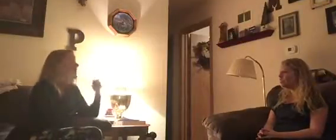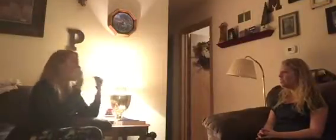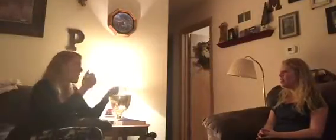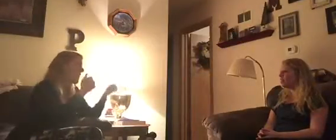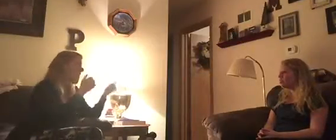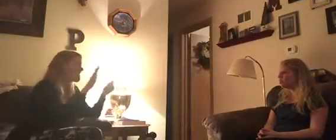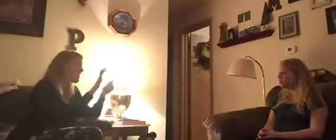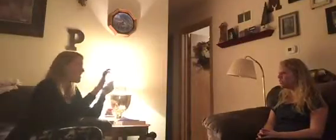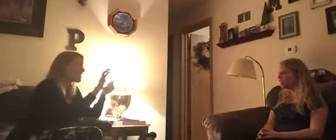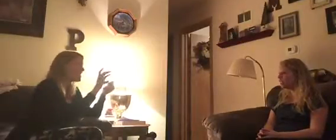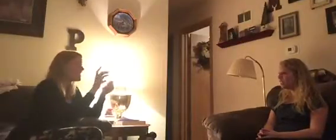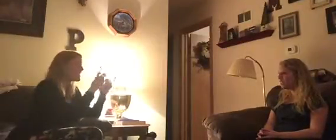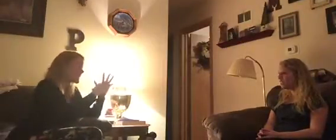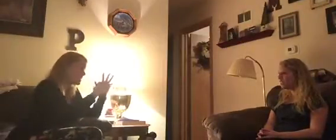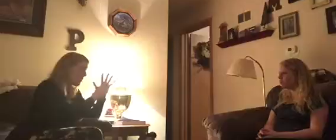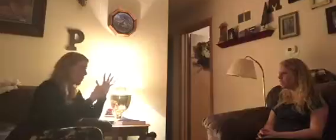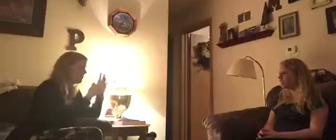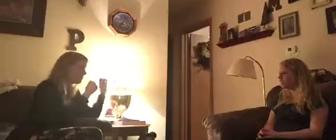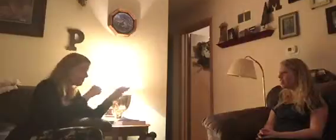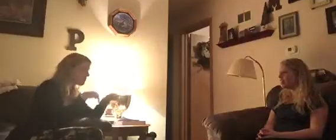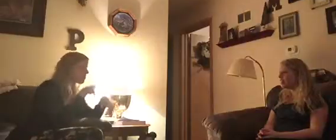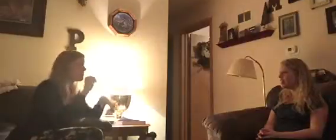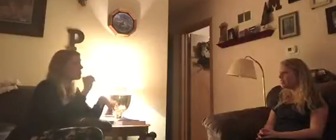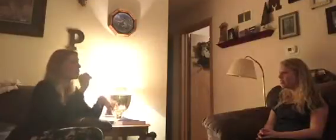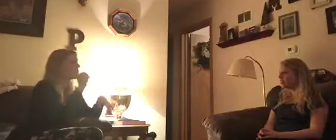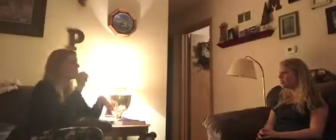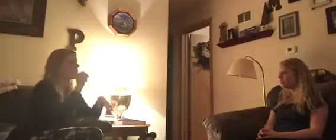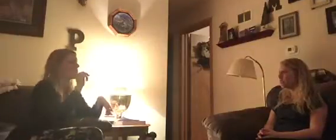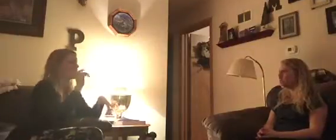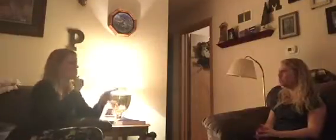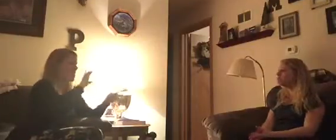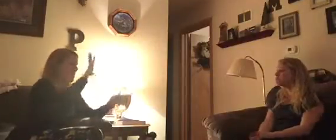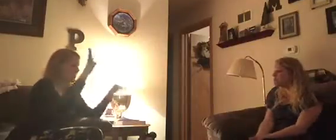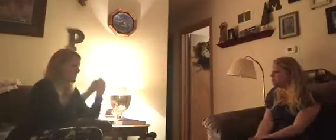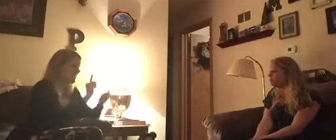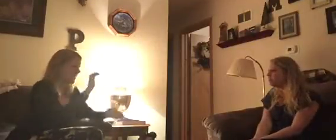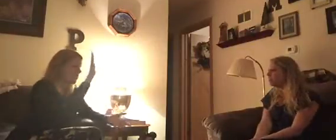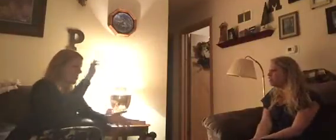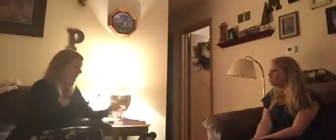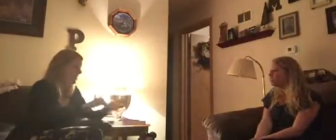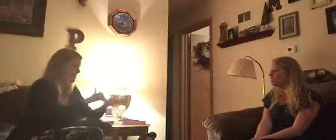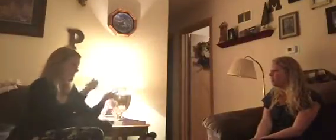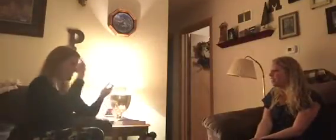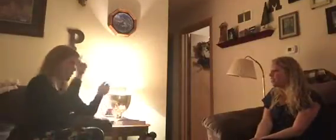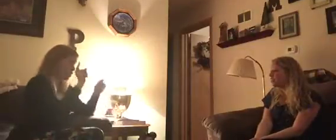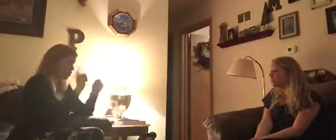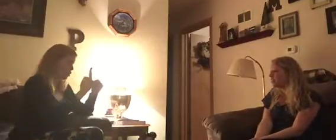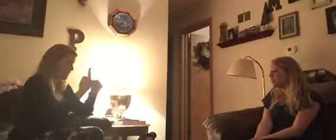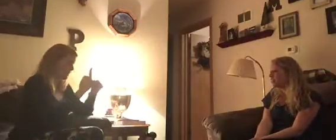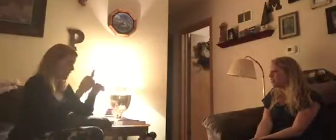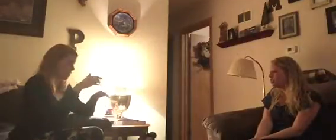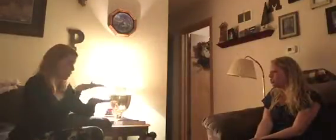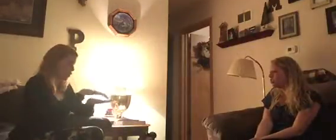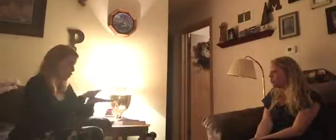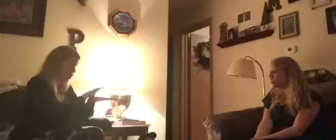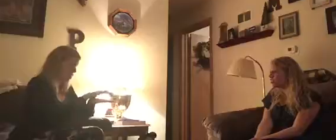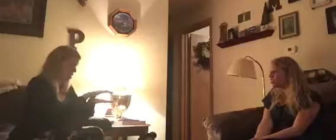insurance covered most of it because I only had to pay like the $500 deductible. So altogether it was like $3,000 just for